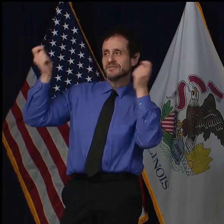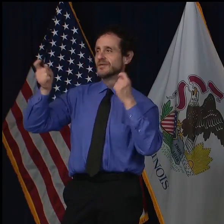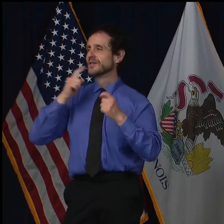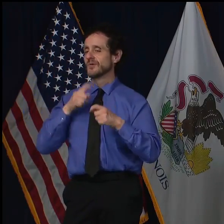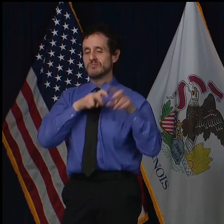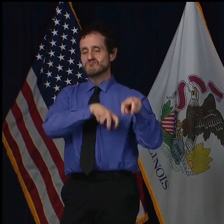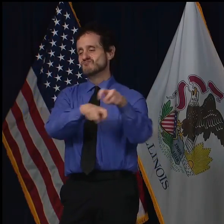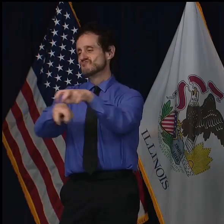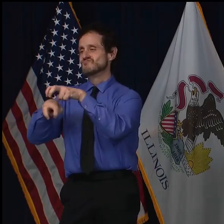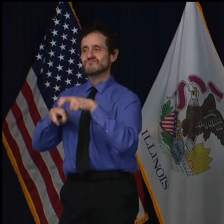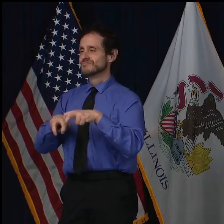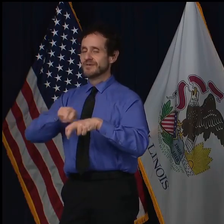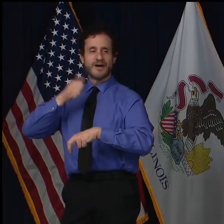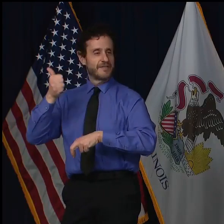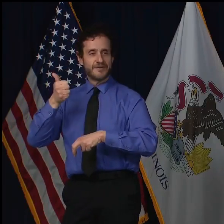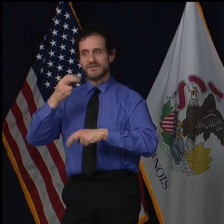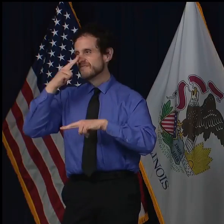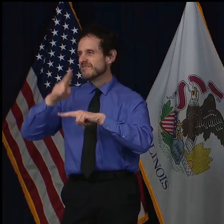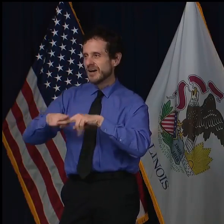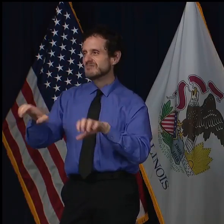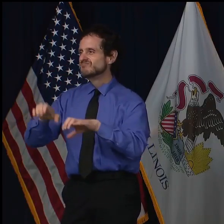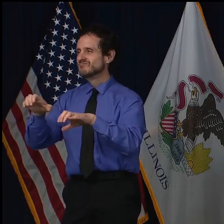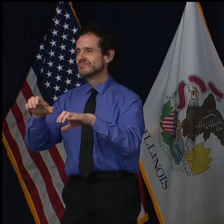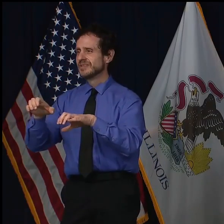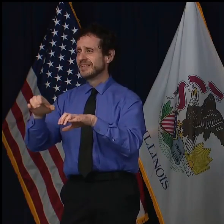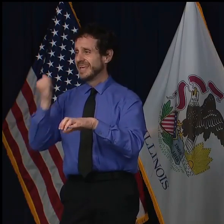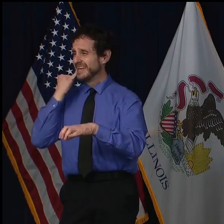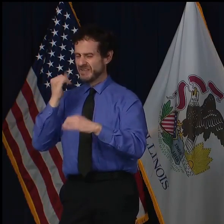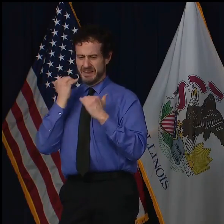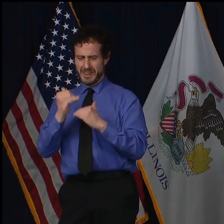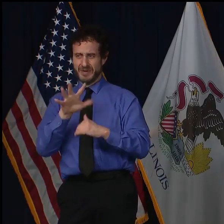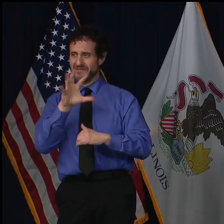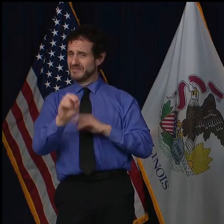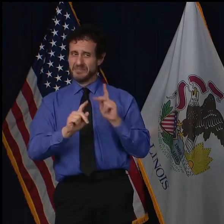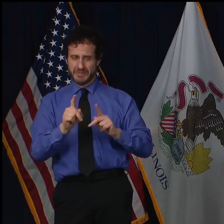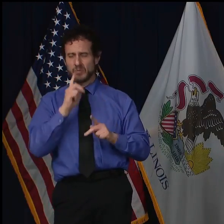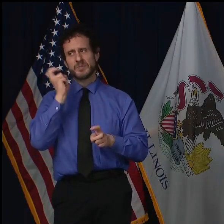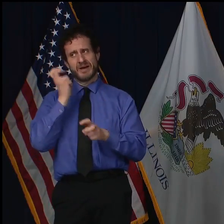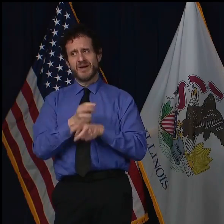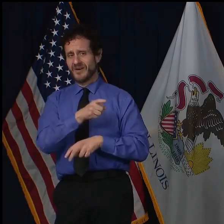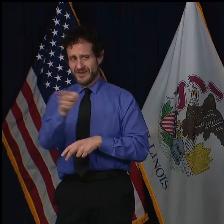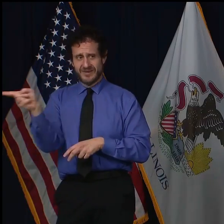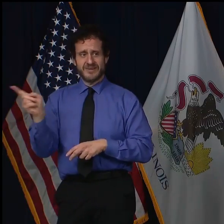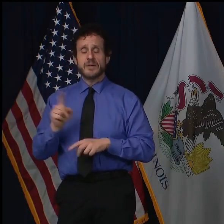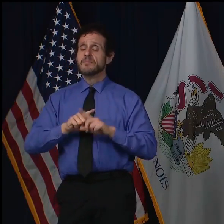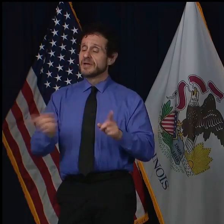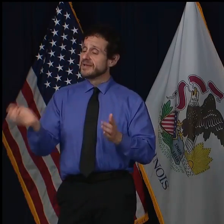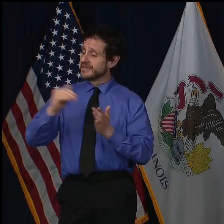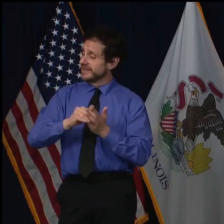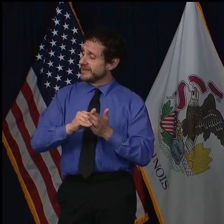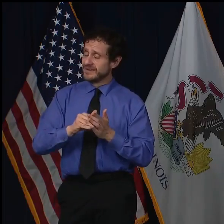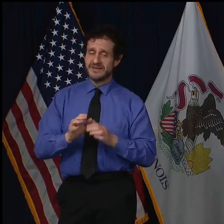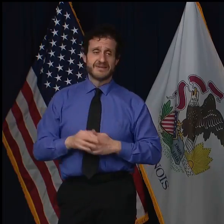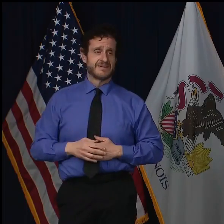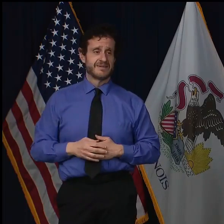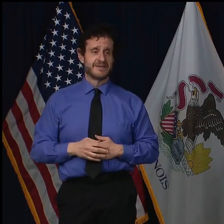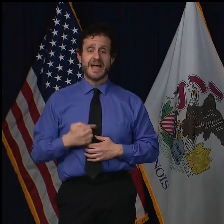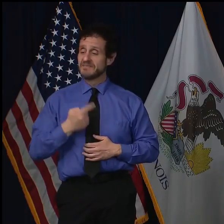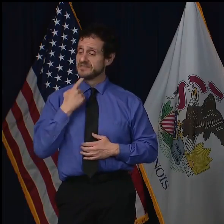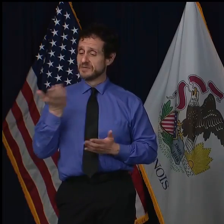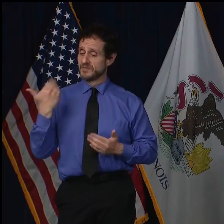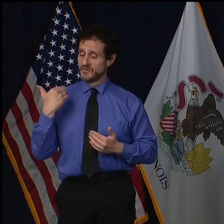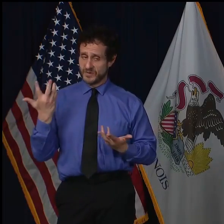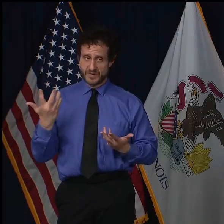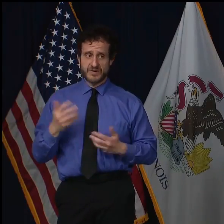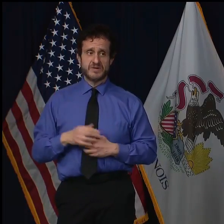or other kind of a large venue, but again, I have said this